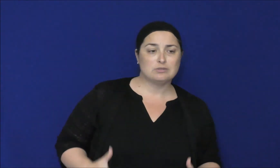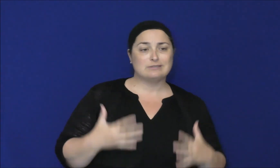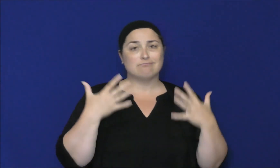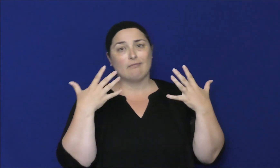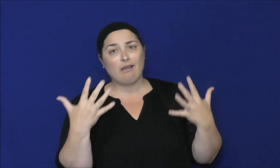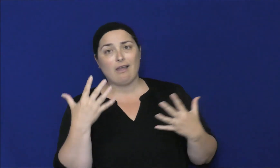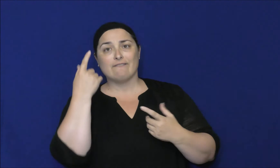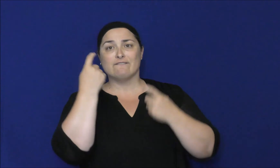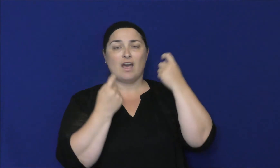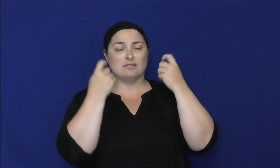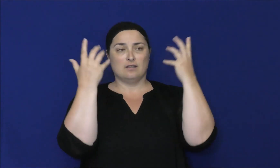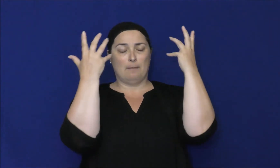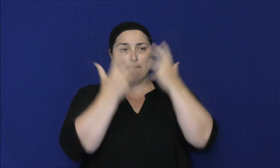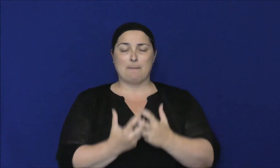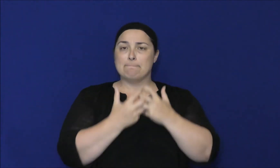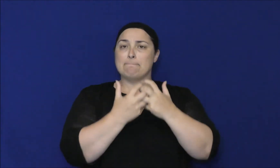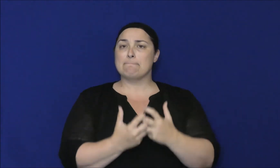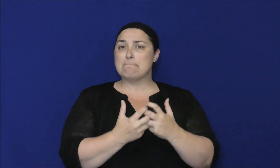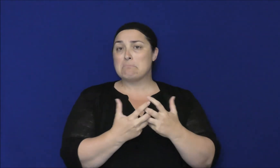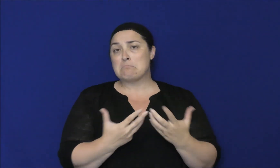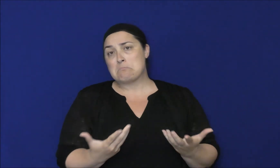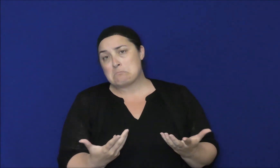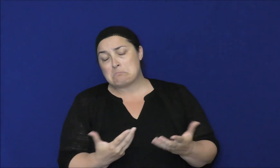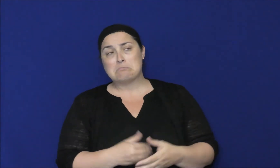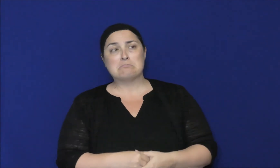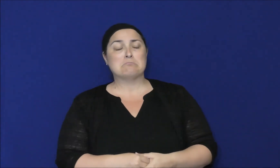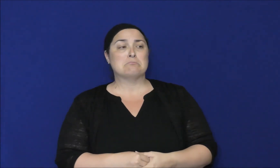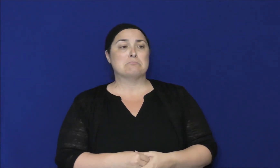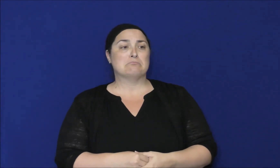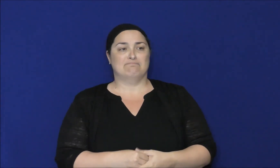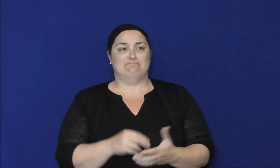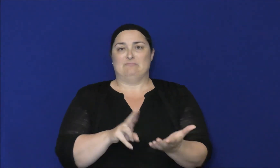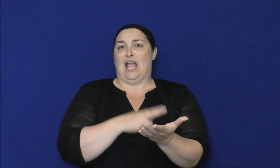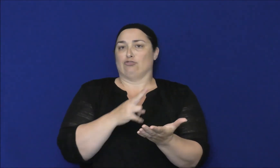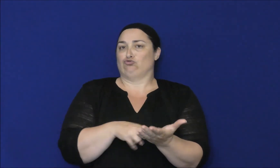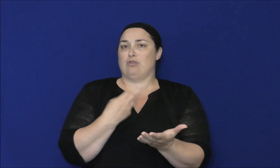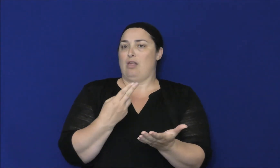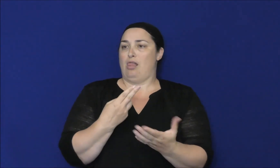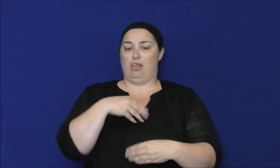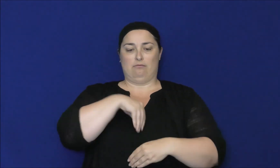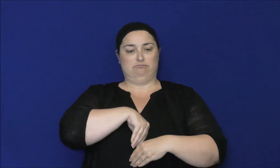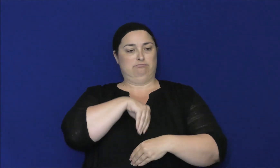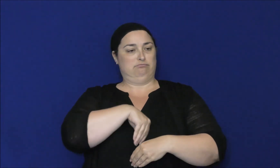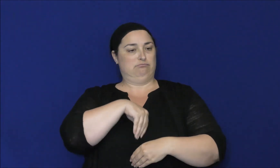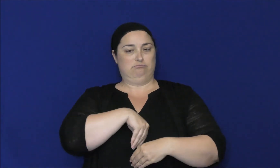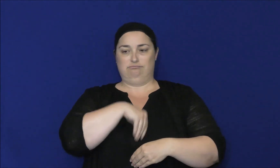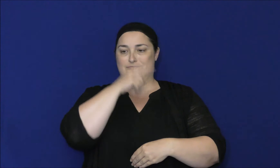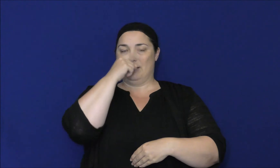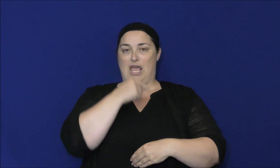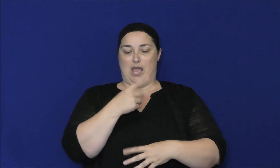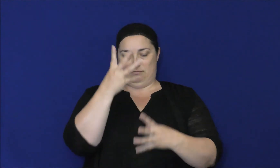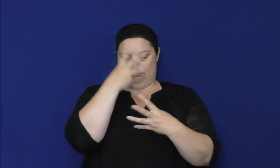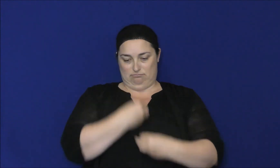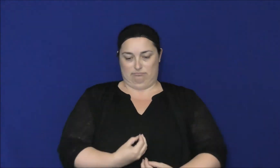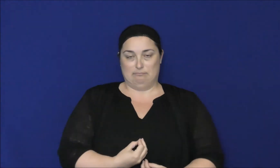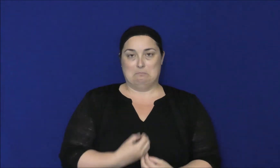face. And, some people are just naturally very gifted in being able to express themselves that way